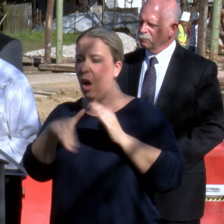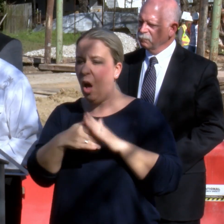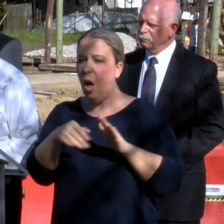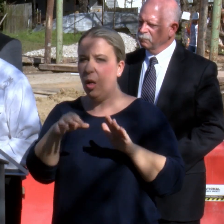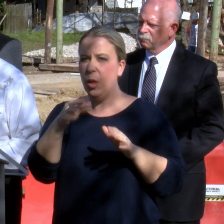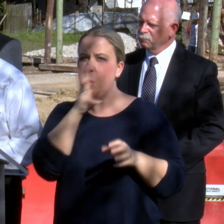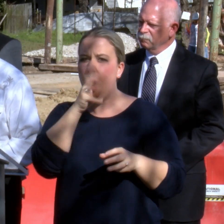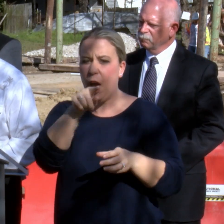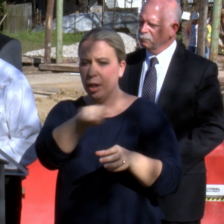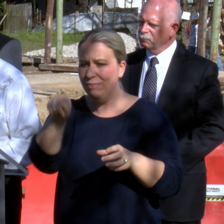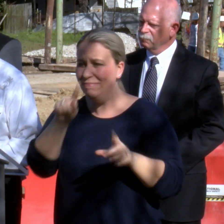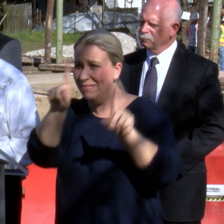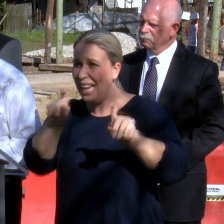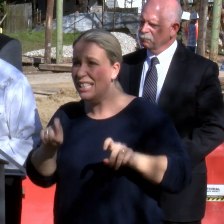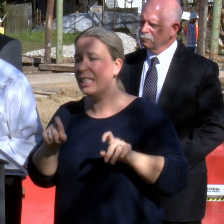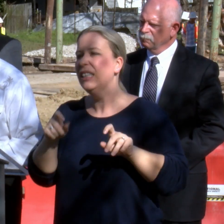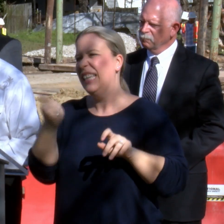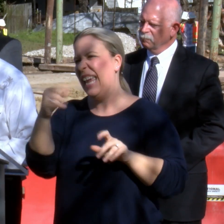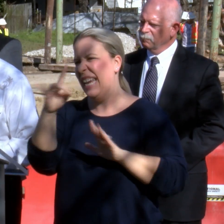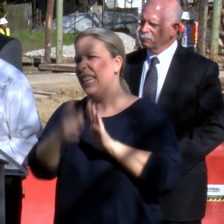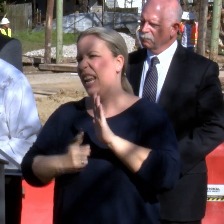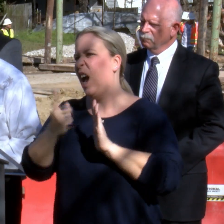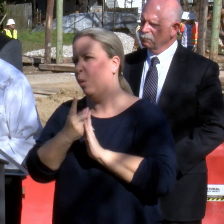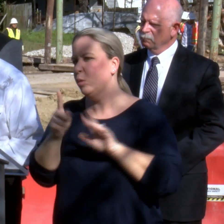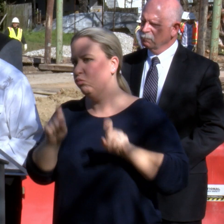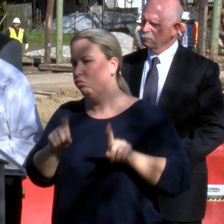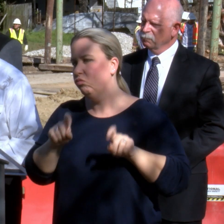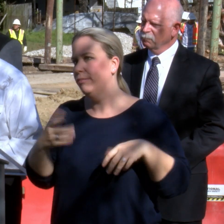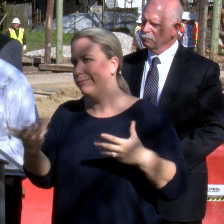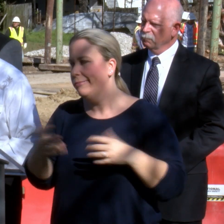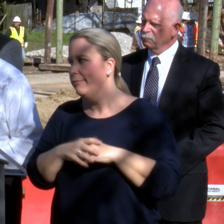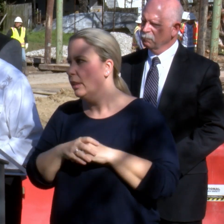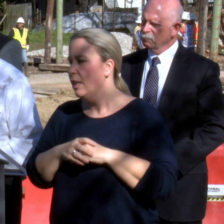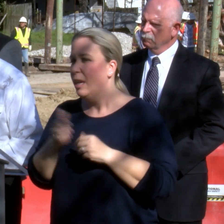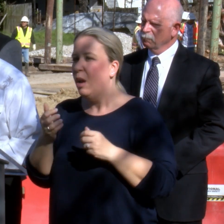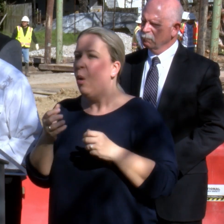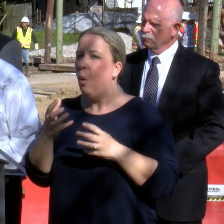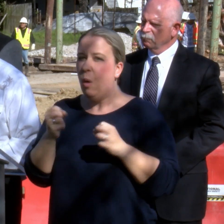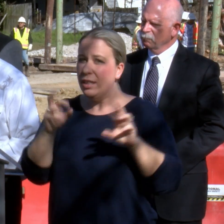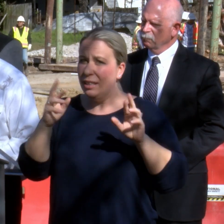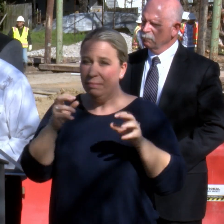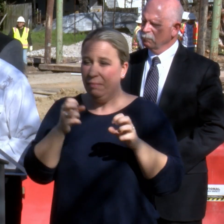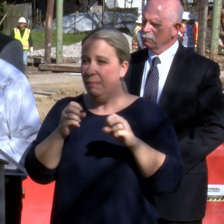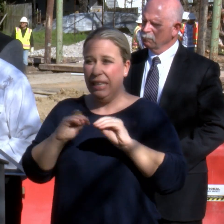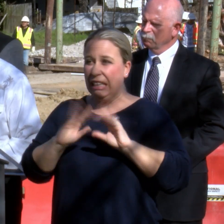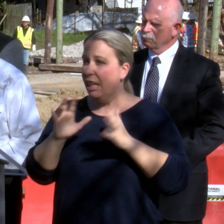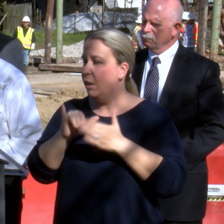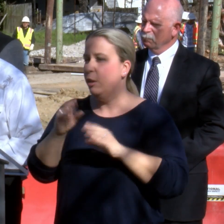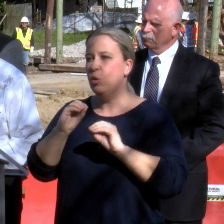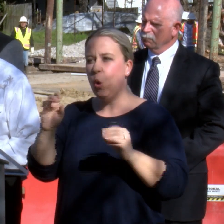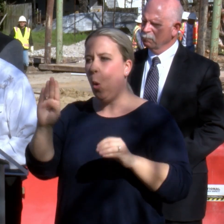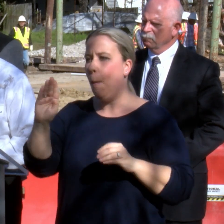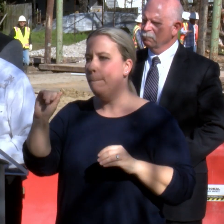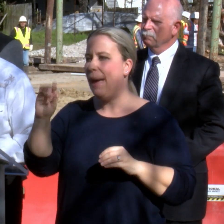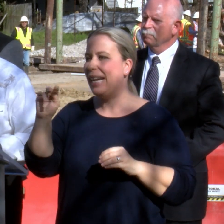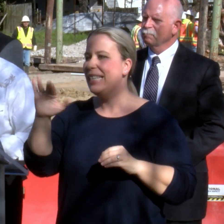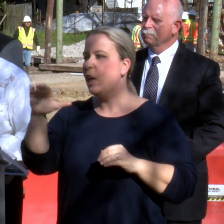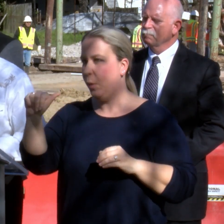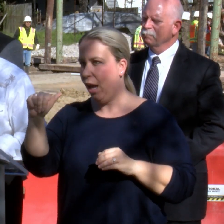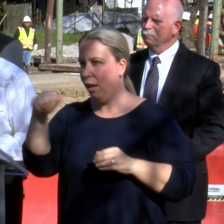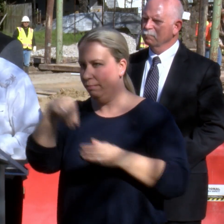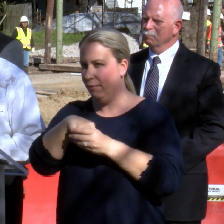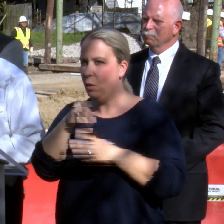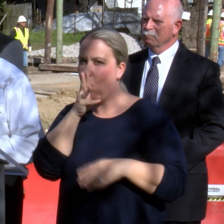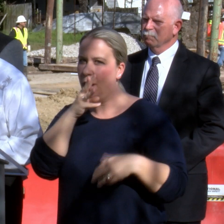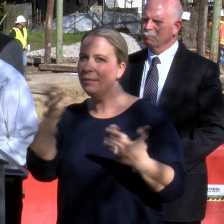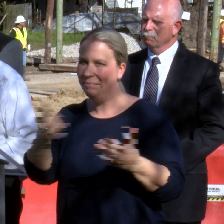lay out. That's just a normal protocol to make sure that there's no bacteria that's in the water. So